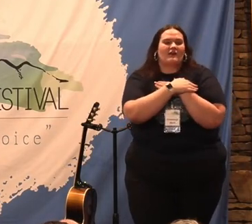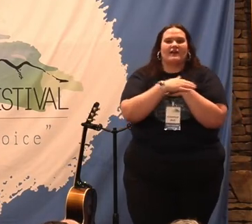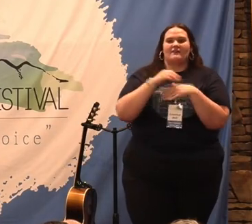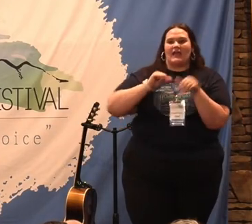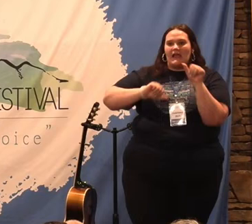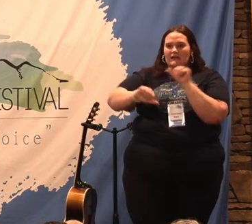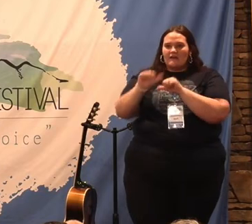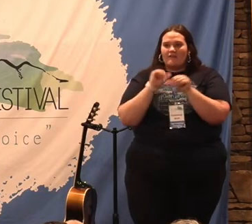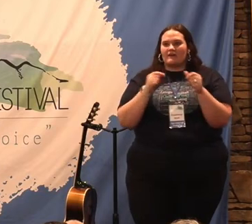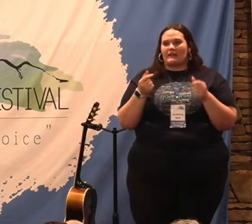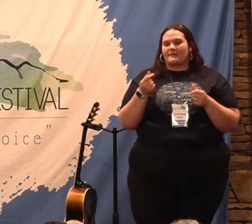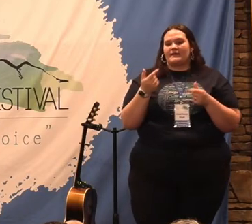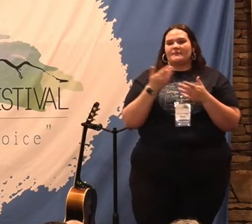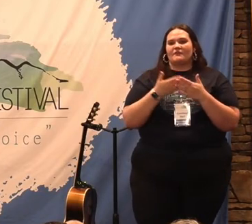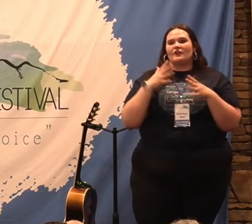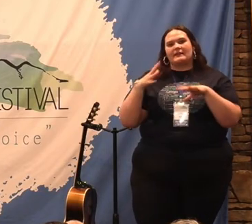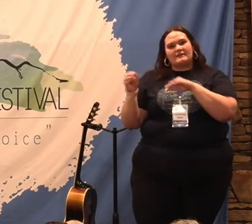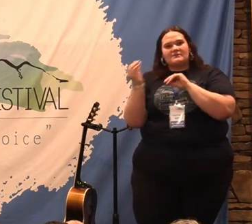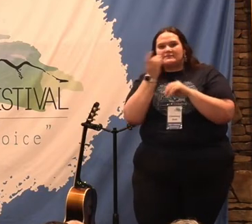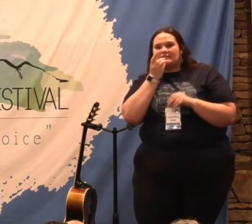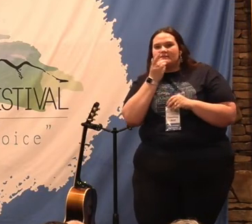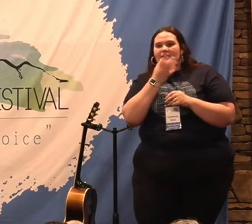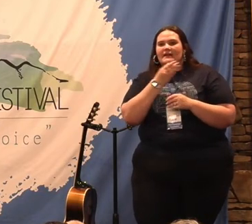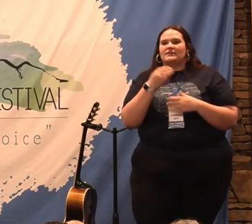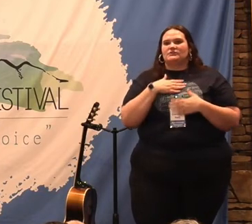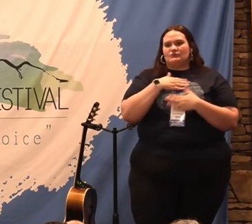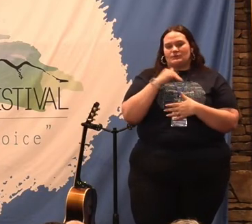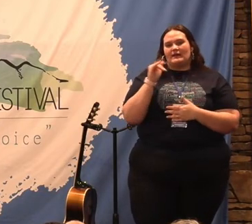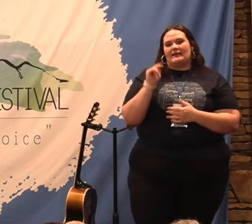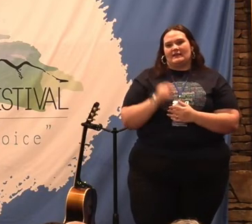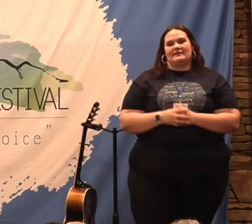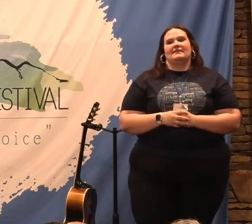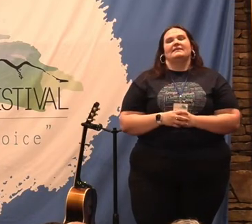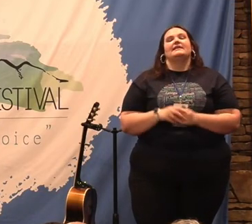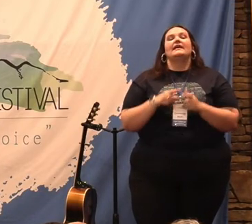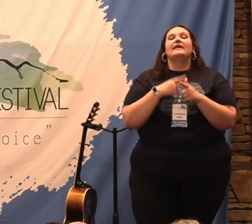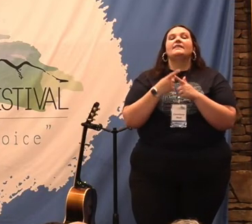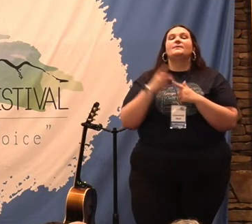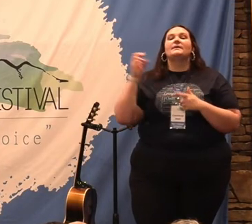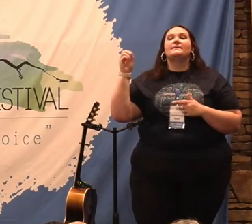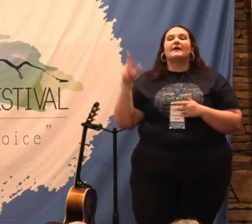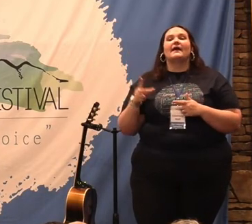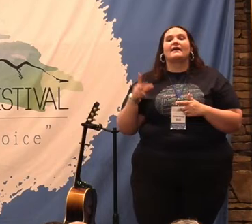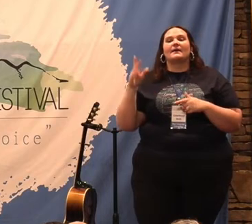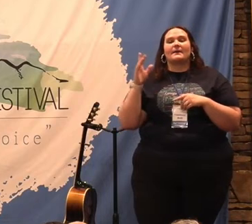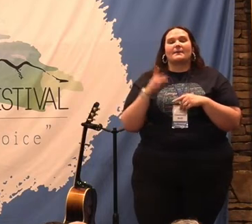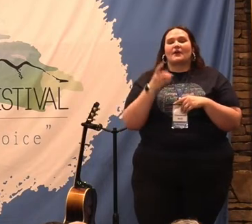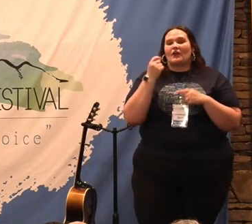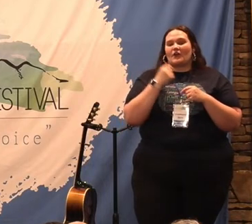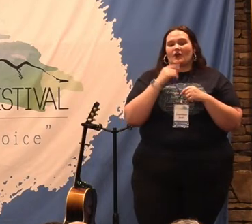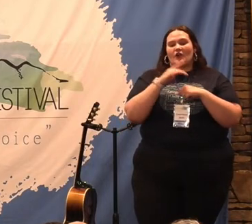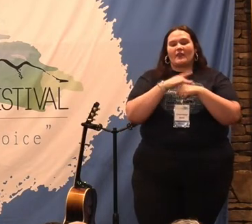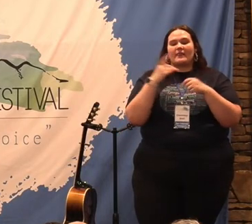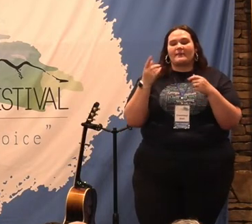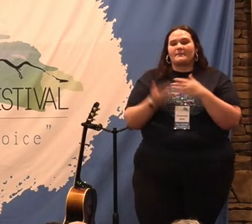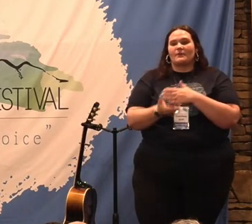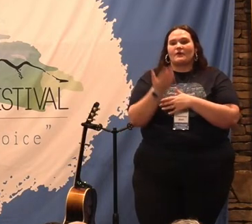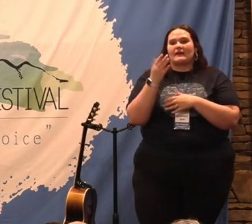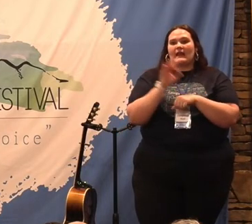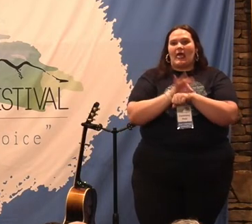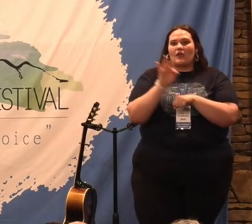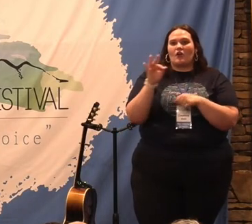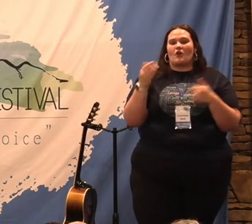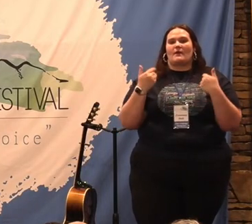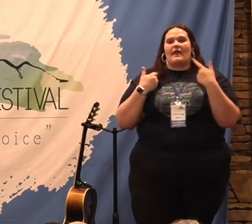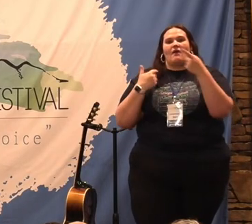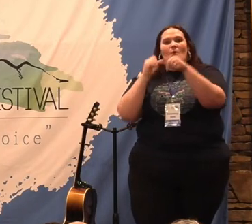little while before you go off to eat supper and enjoy it. And then be back bright and early in the morning at 9 o'clock. We've got workshops